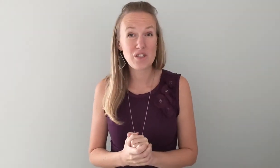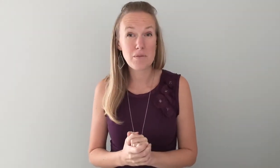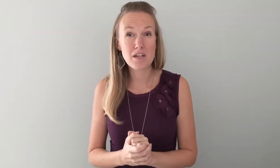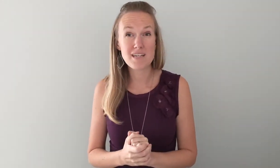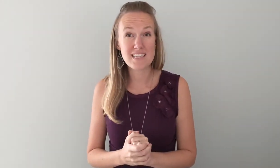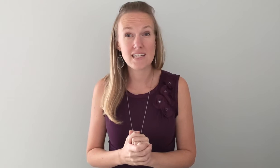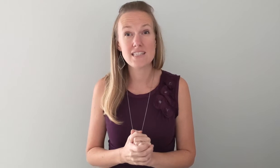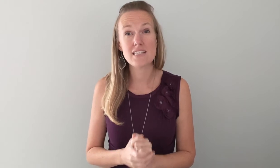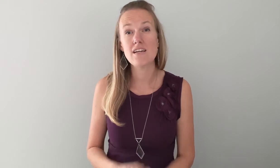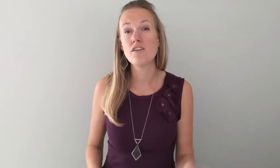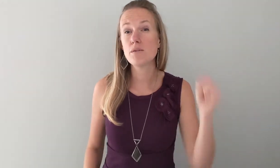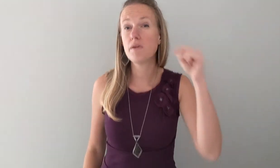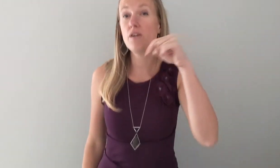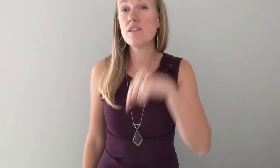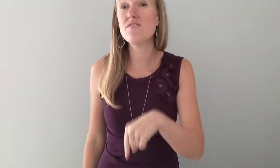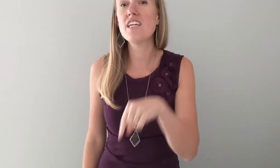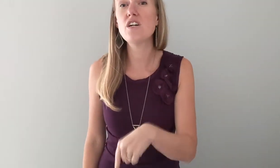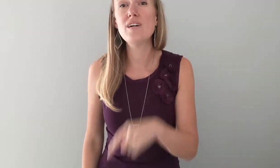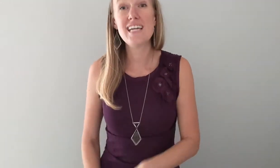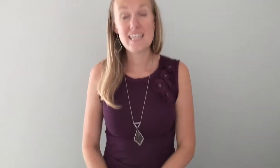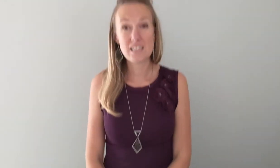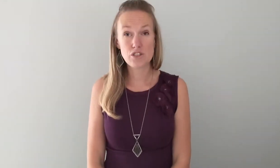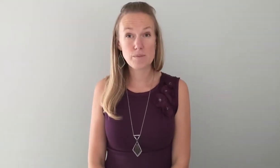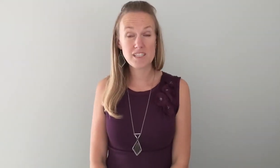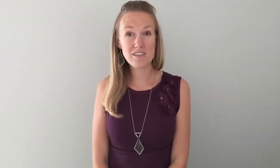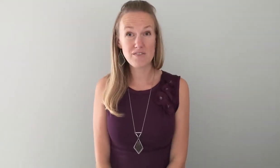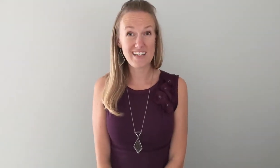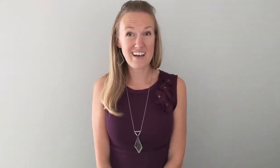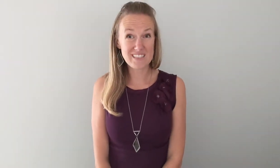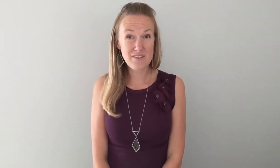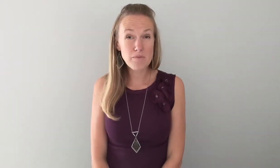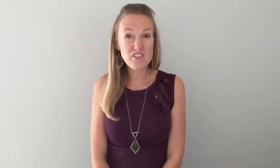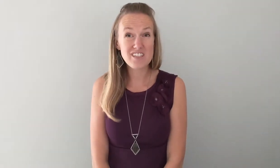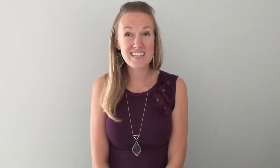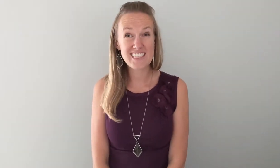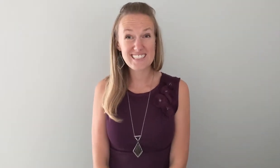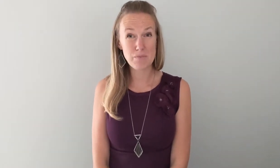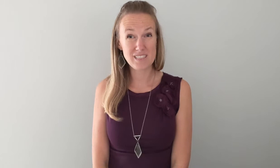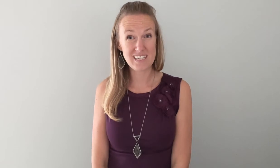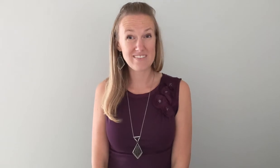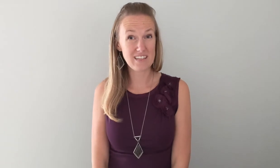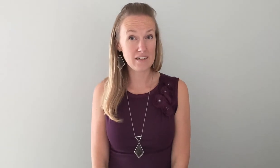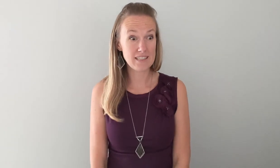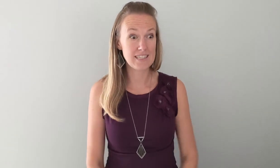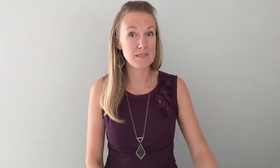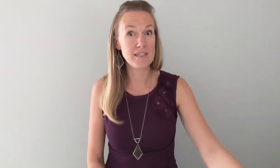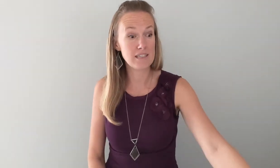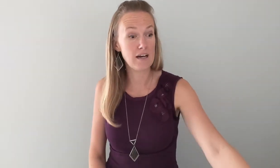mirror my signs. If you look below this video, in the description, you'll find lots of helpful things like printing off the lyrics, especially helpful